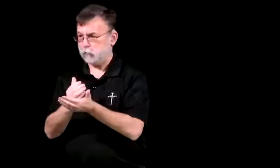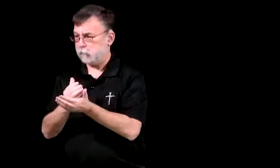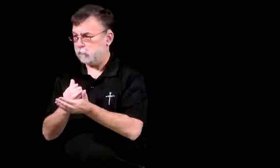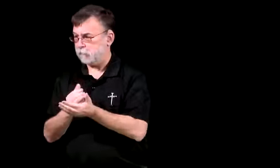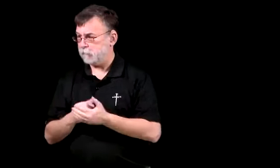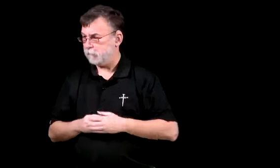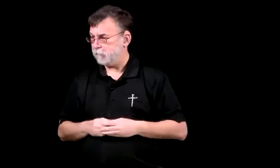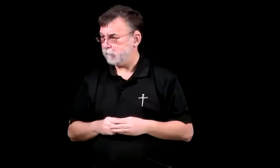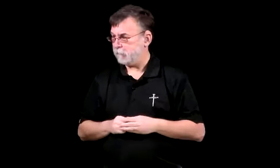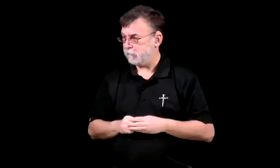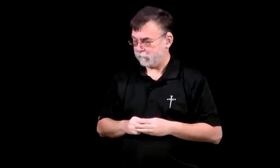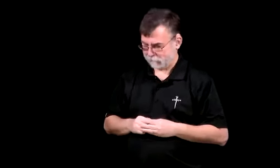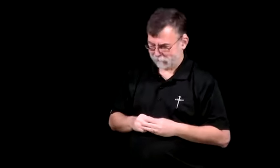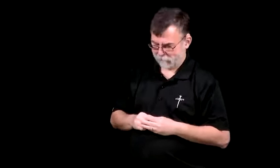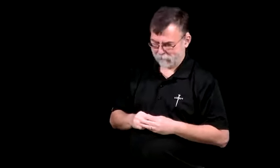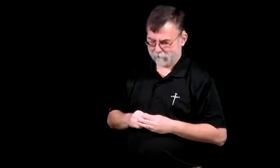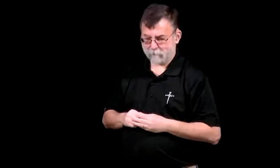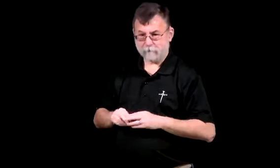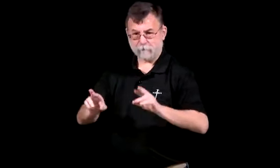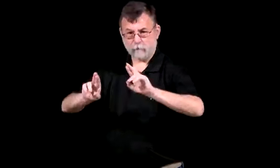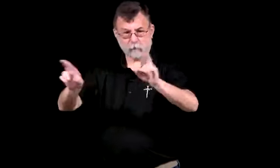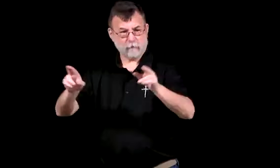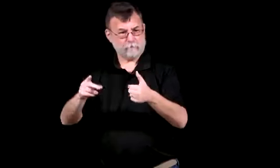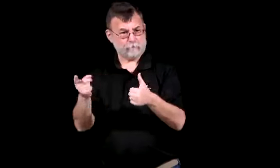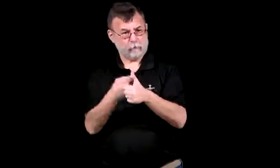So we're going to begin this service with three pictures.